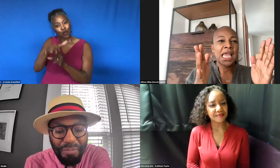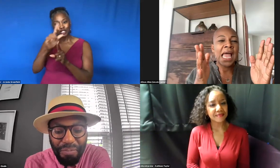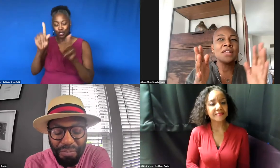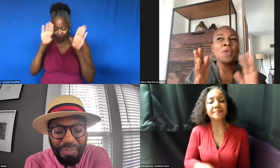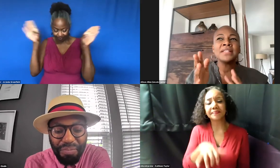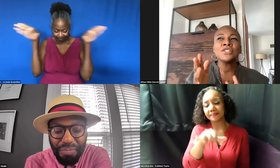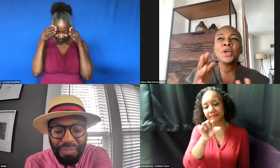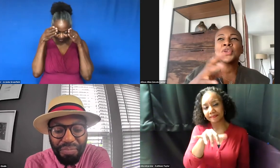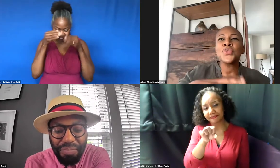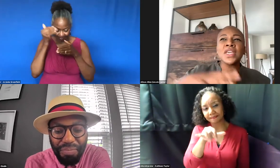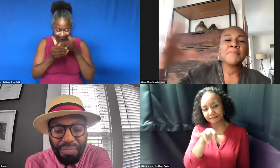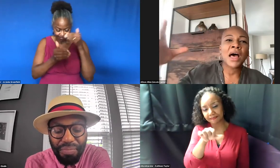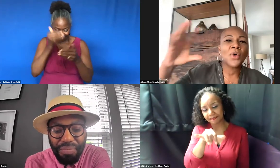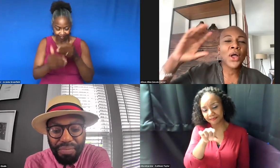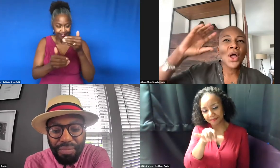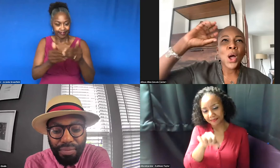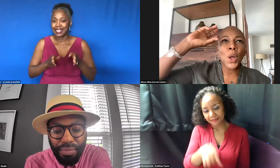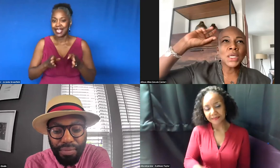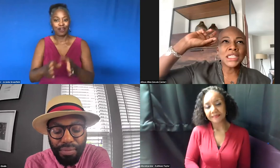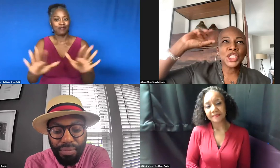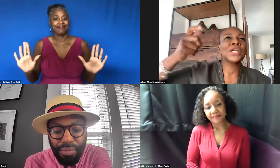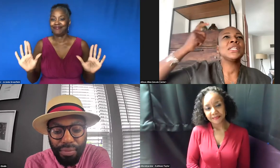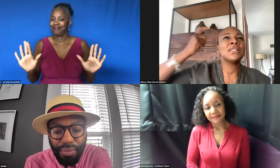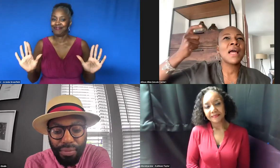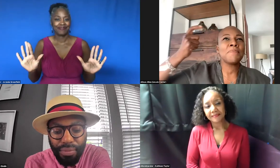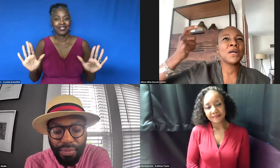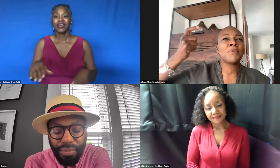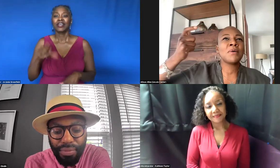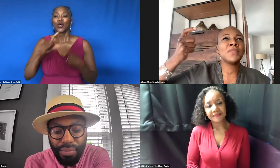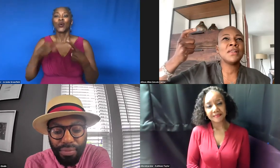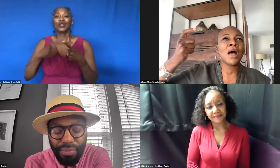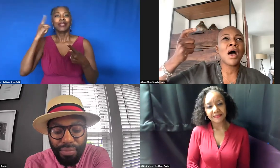Yeah. And so when you think about turning the